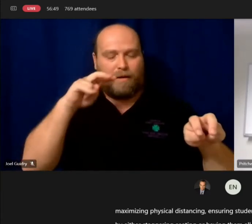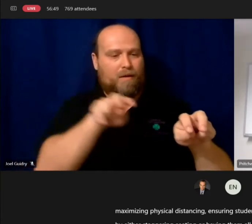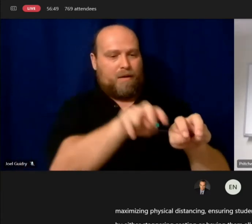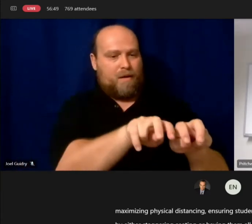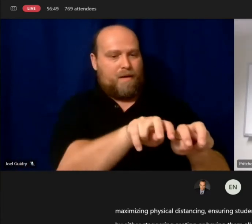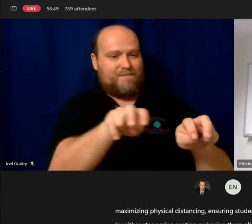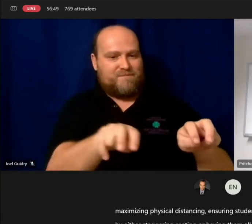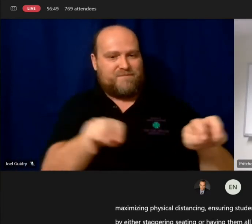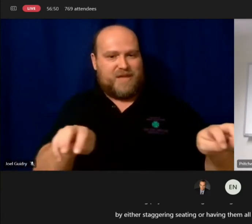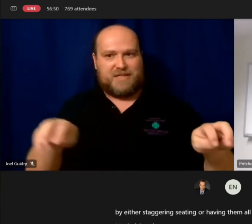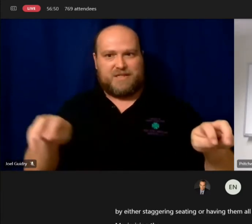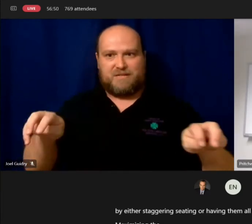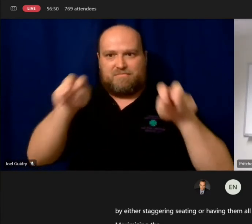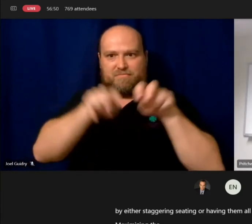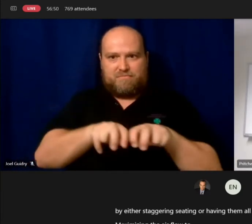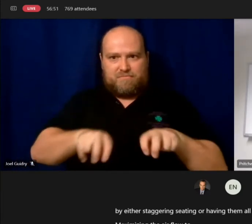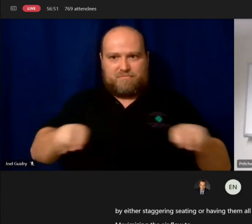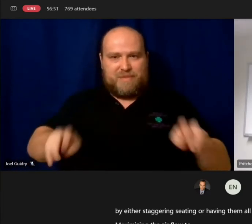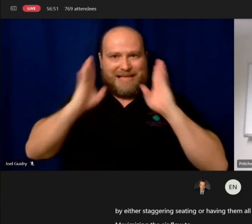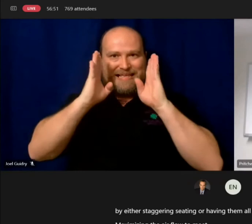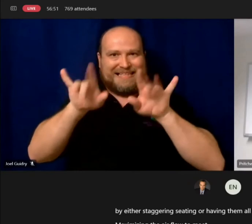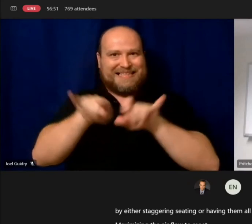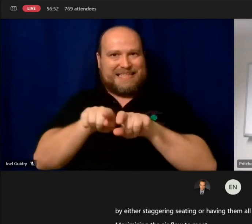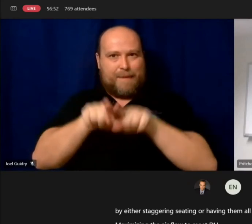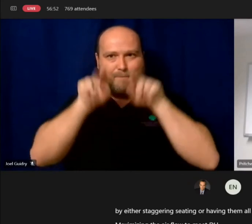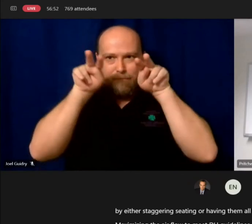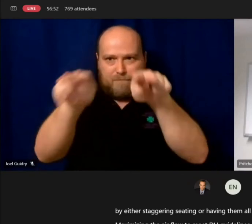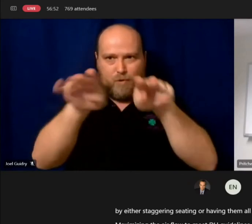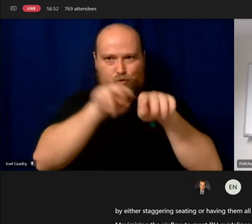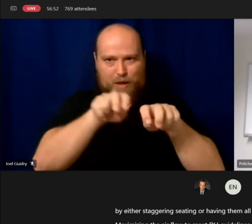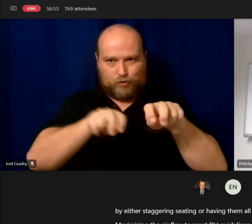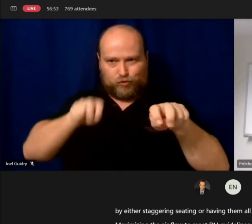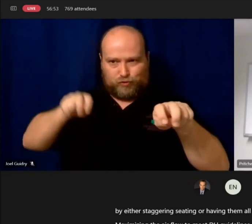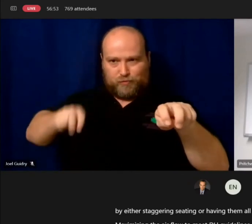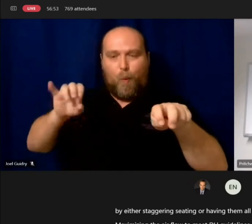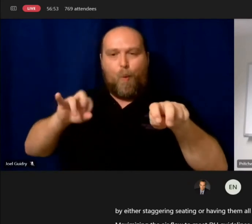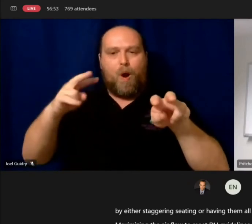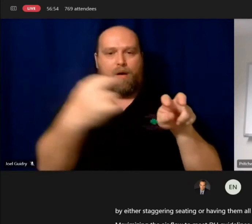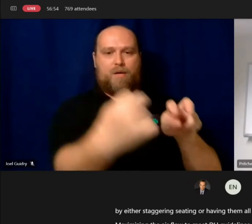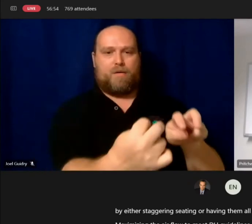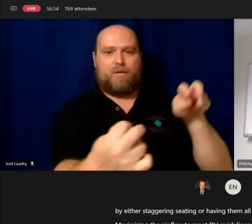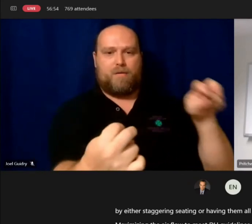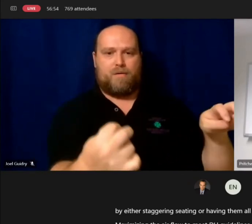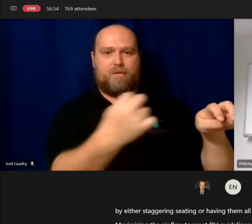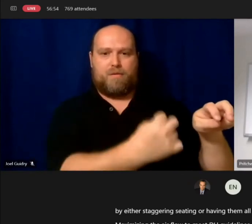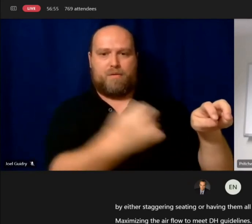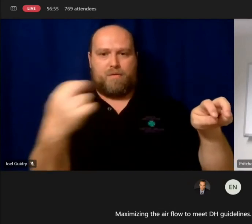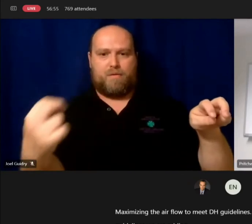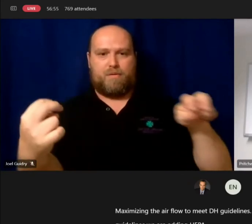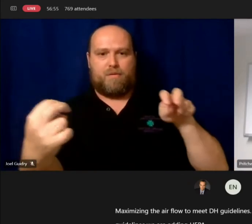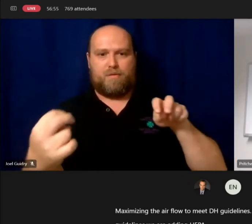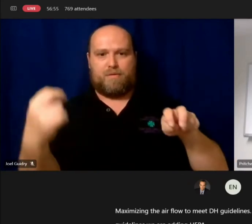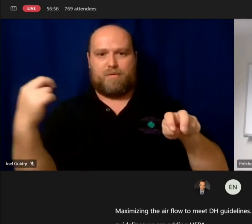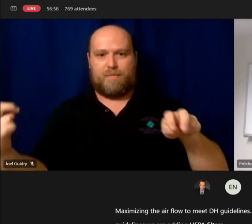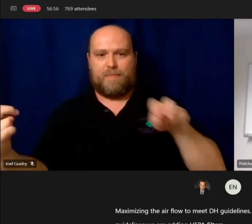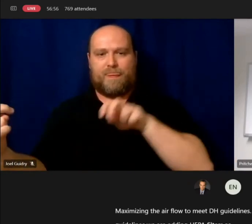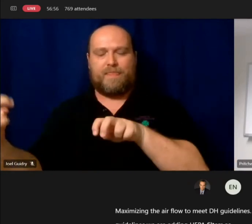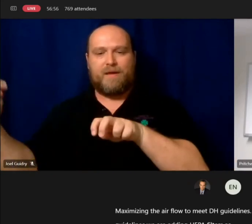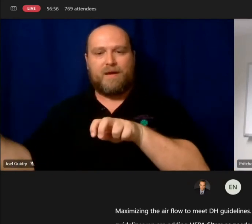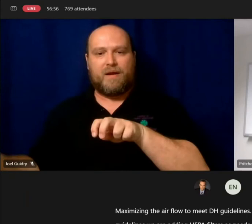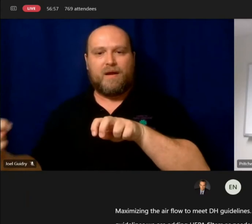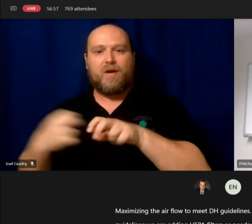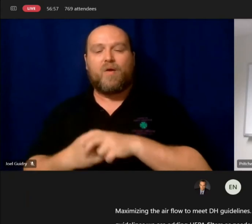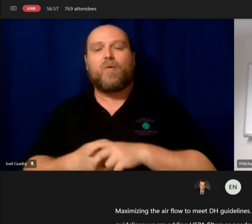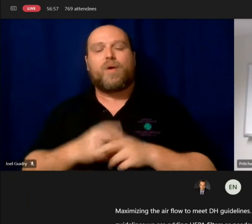to meet DOH guidelines. If the system doesn't meet DOH guidelines, we are adding HEPA filters as needed to ensure high quality